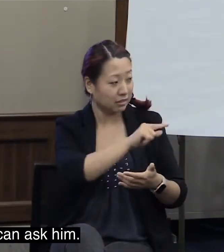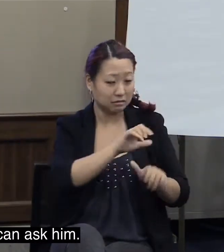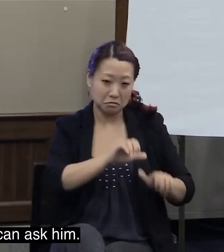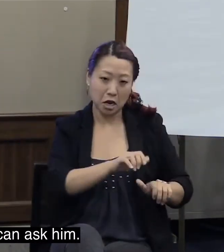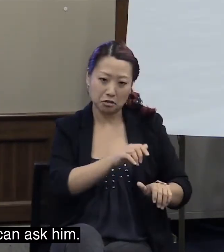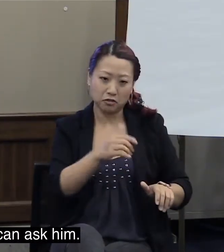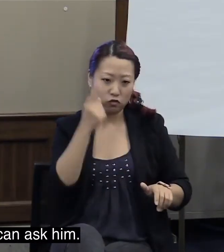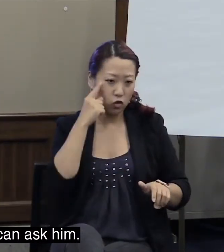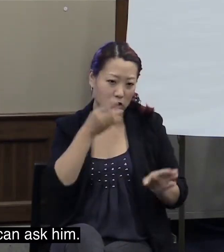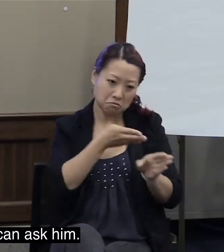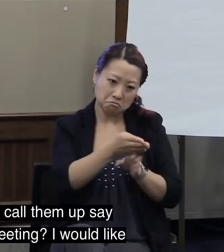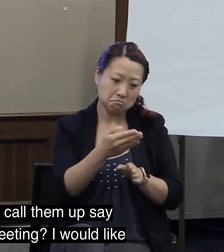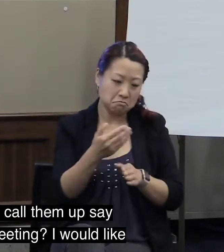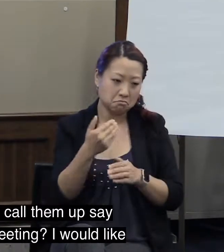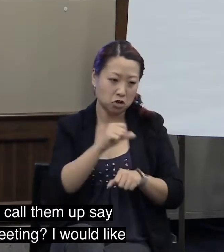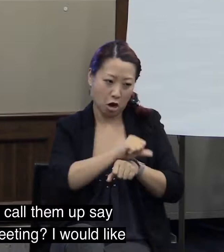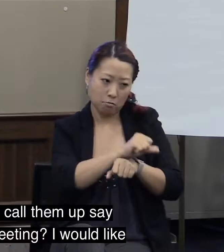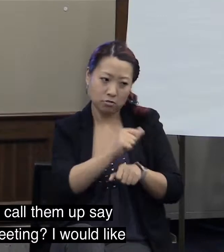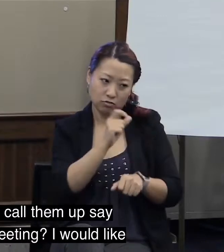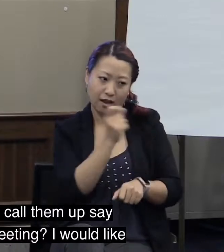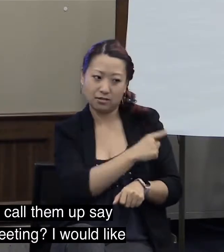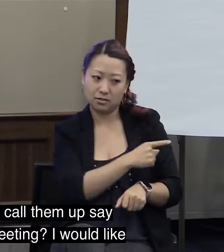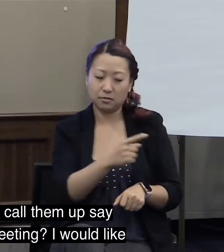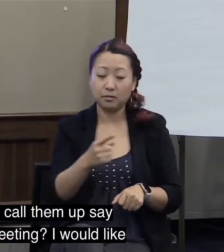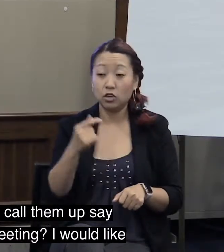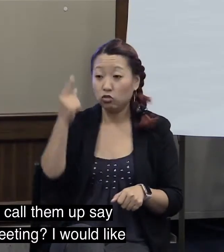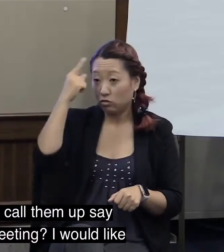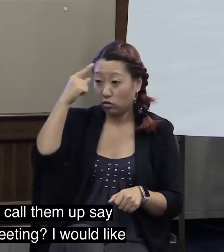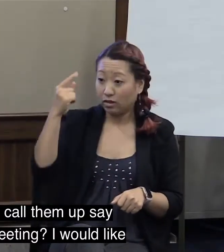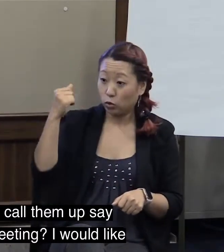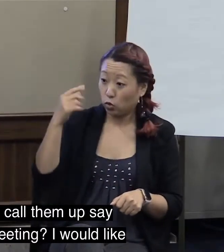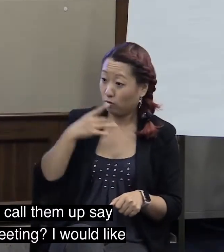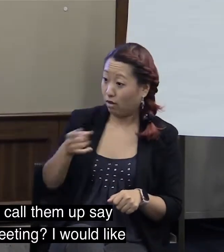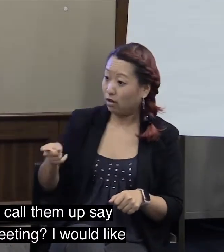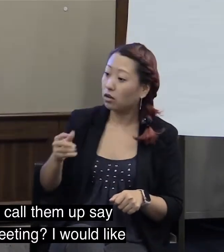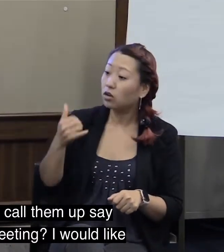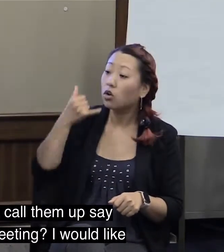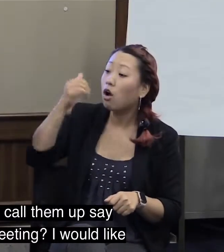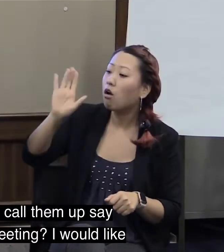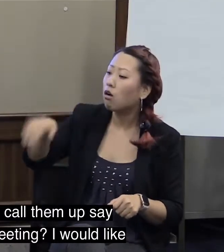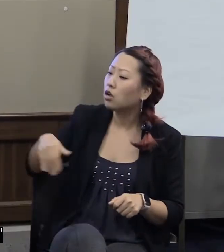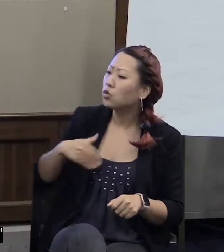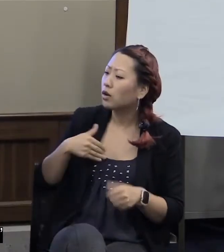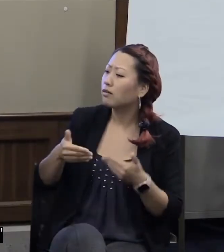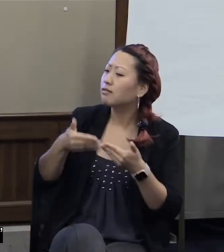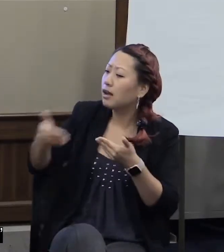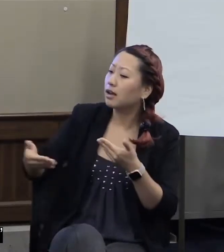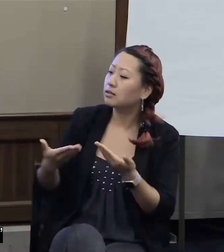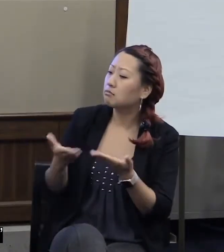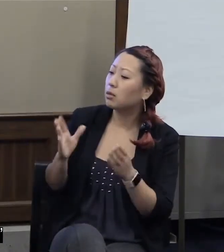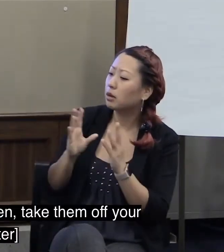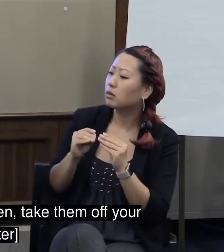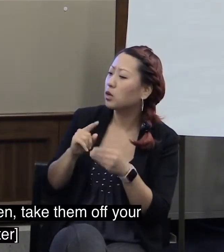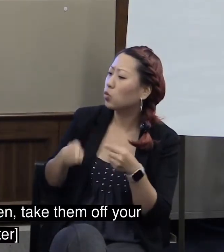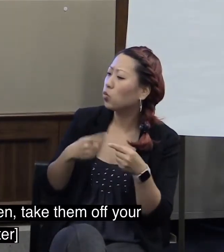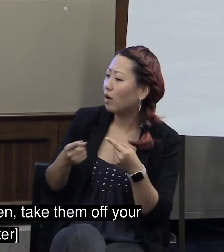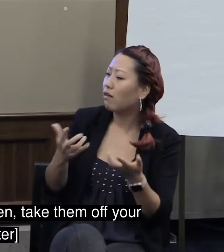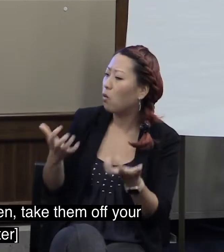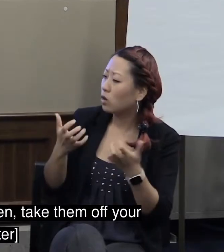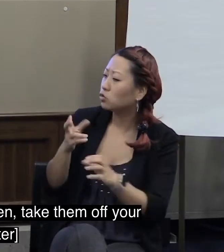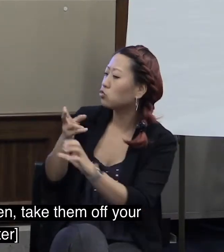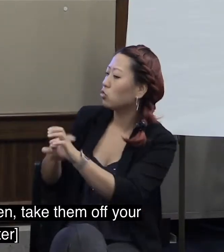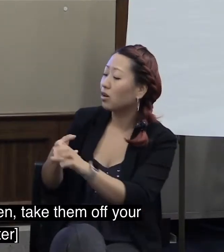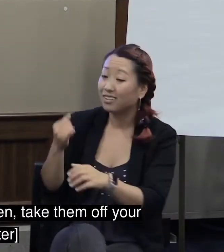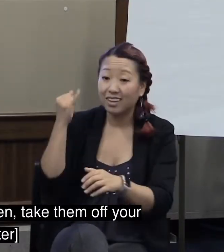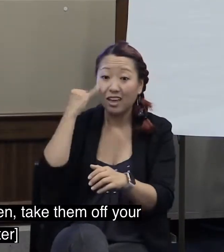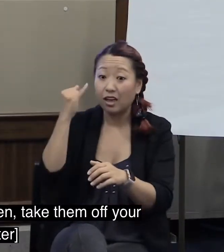him. And if you think you like them, call them up and say, when's your next public meeting? I'd like to come. And if they don't have one, well, then